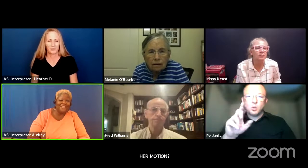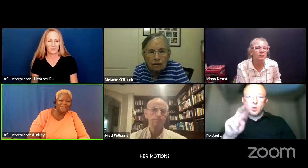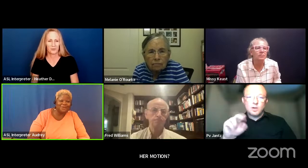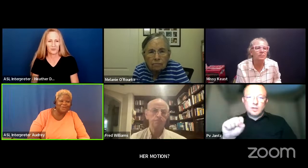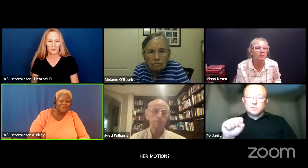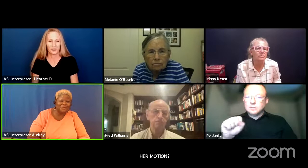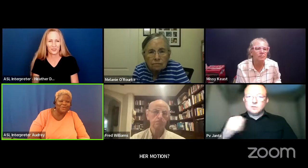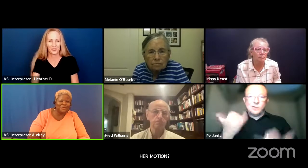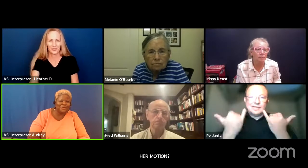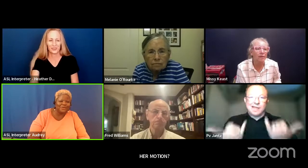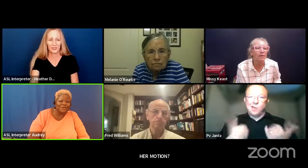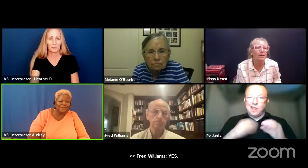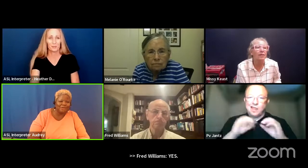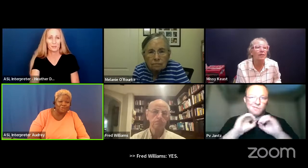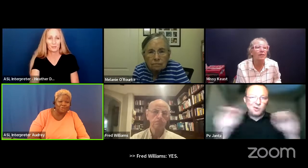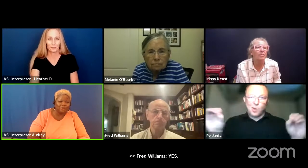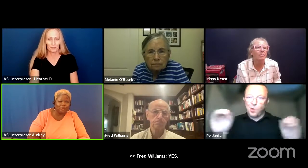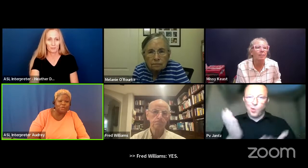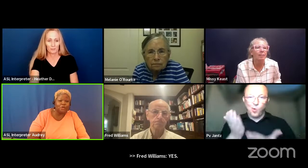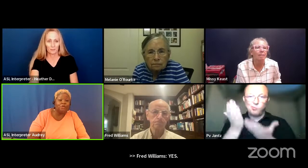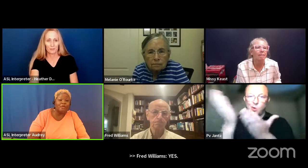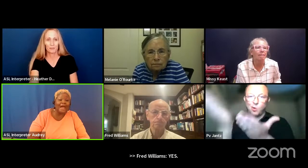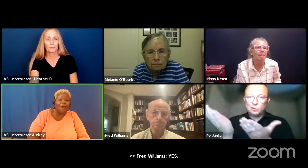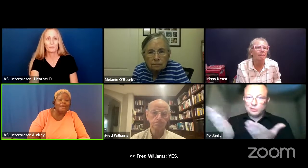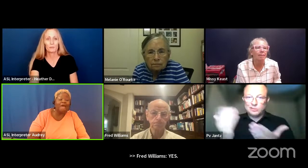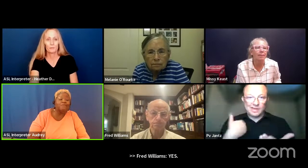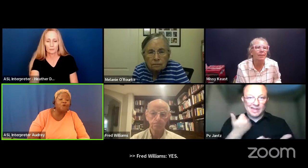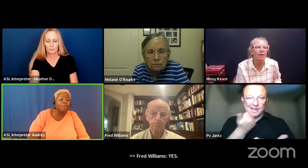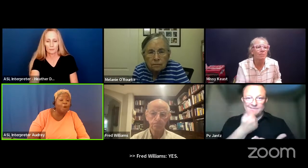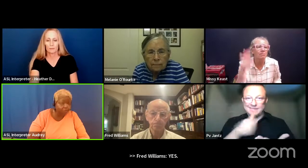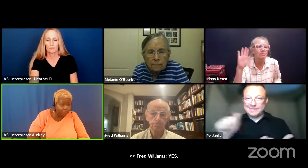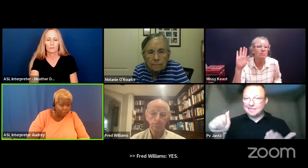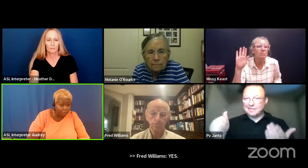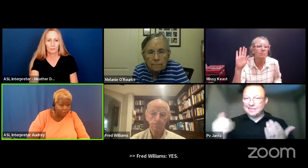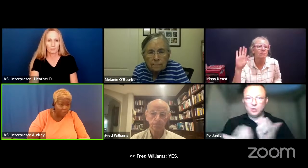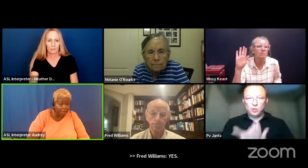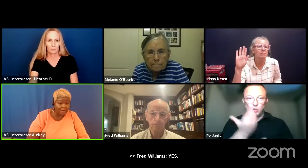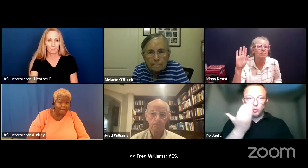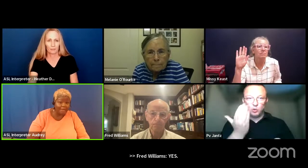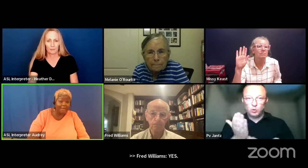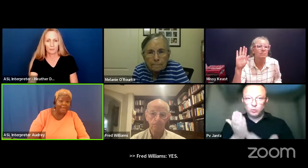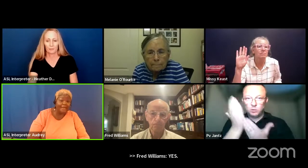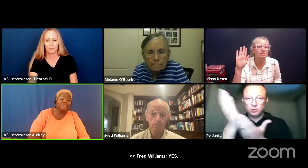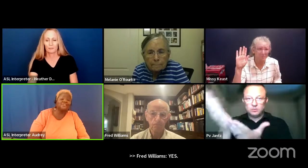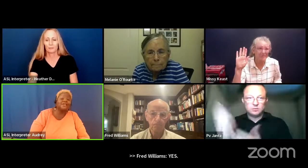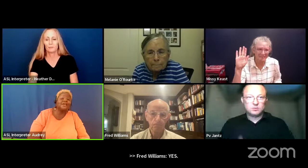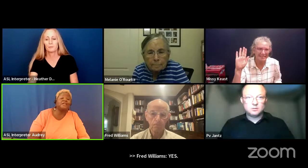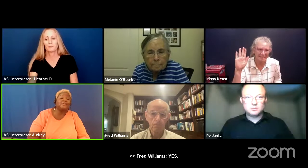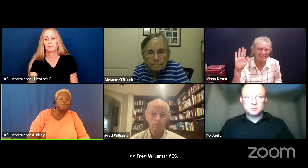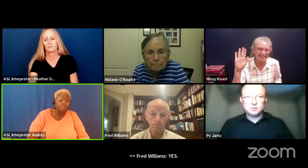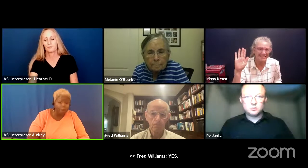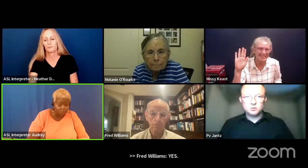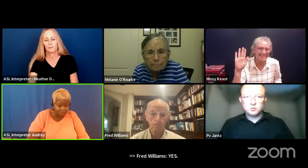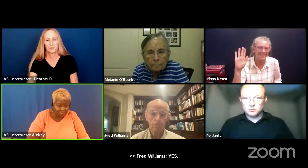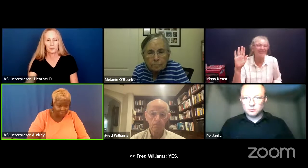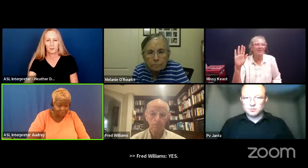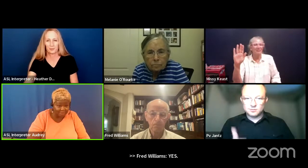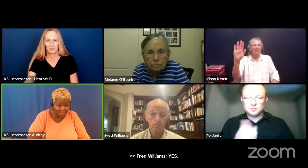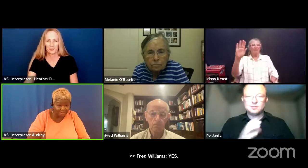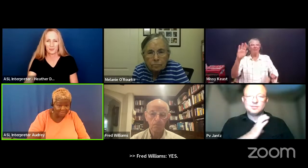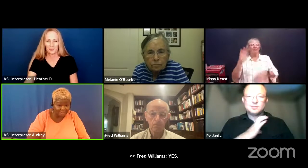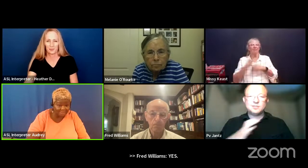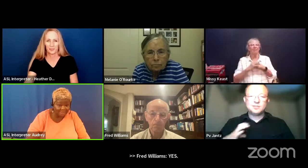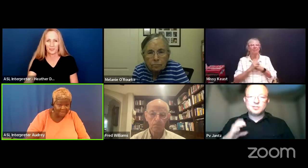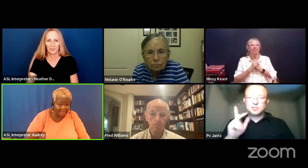Perfect, thank you, Commissioner Williams. So now we have no motion on the floor. Is there any new motions that are